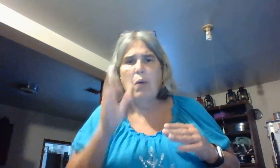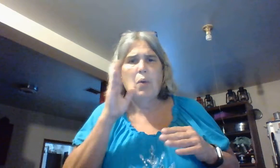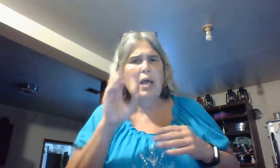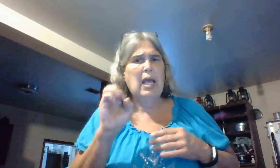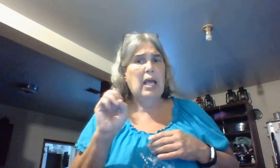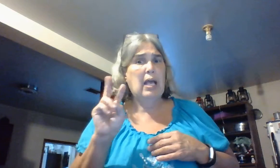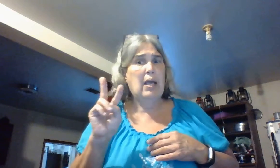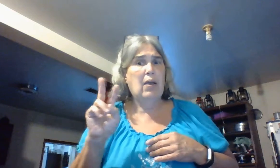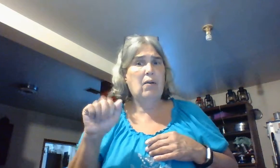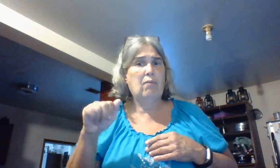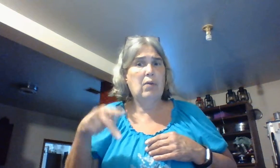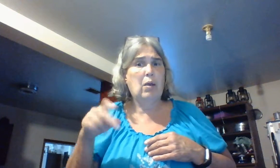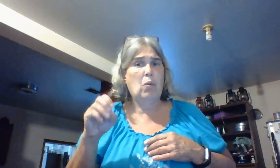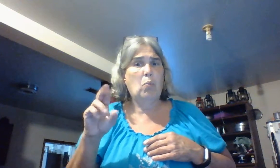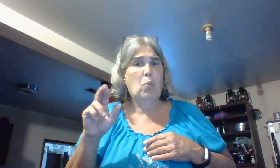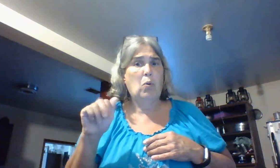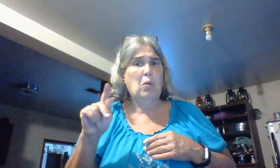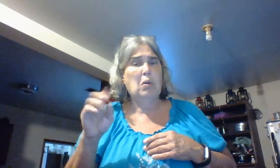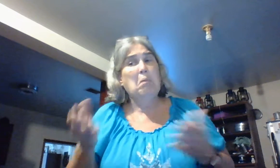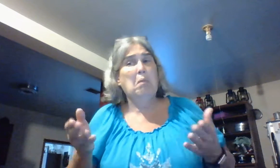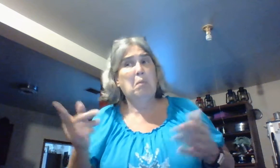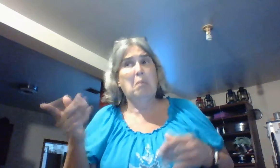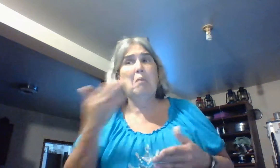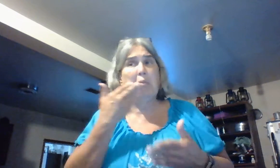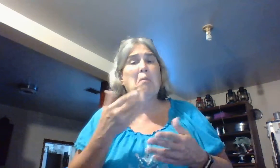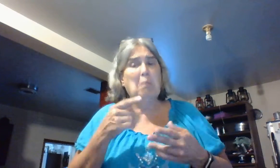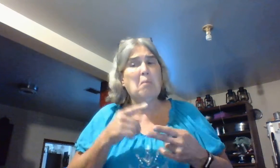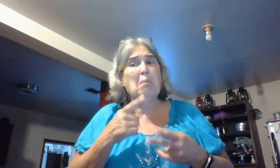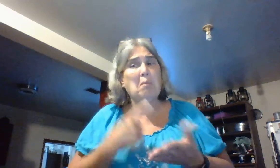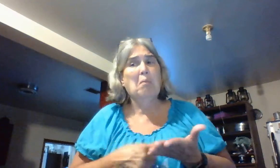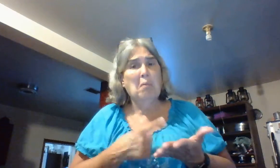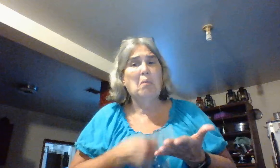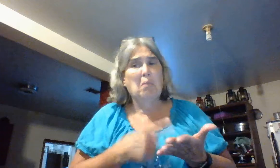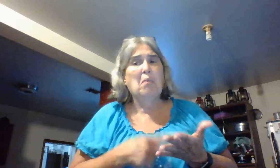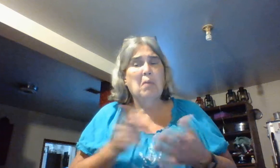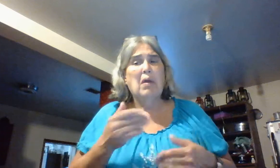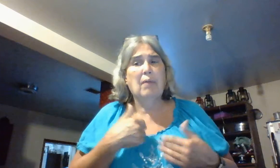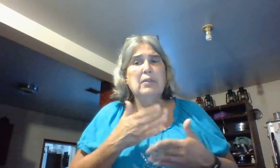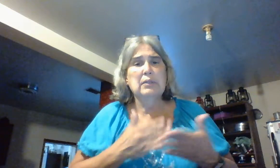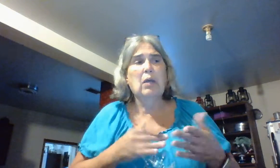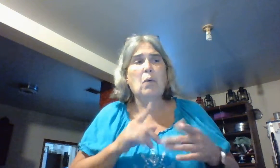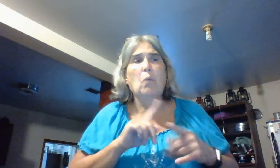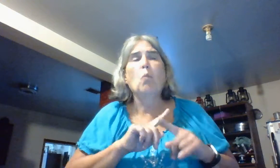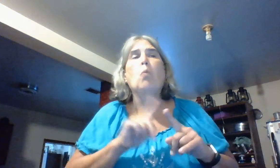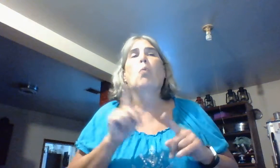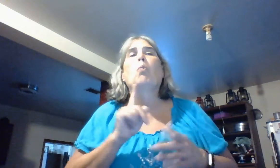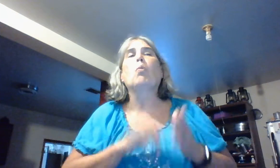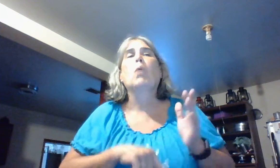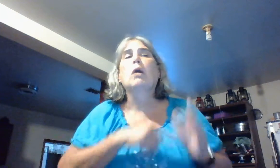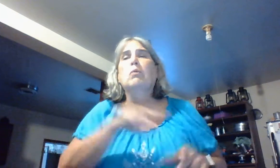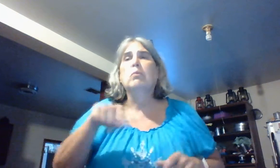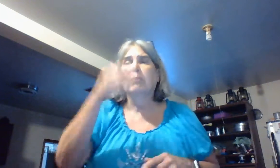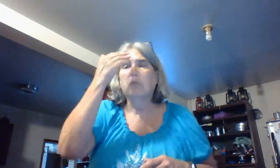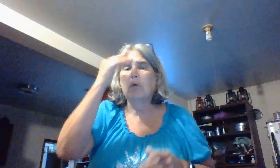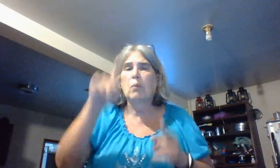evaporating? Okay, he's got some good points in it, and right off the bat, he's got pretty close. What do we know about two things? First of all,